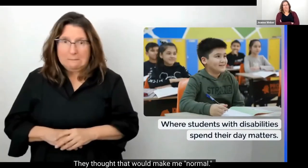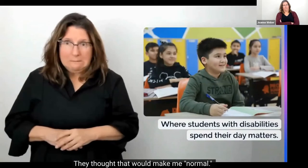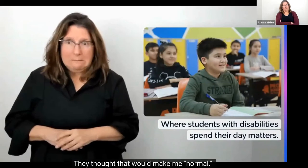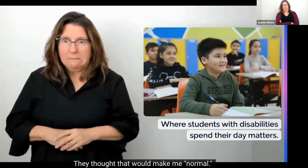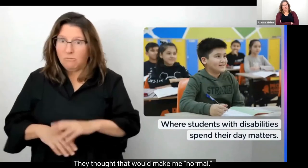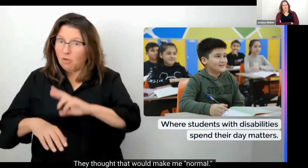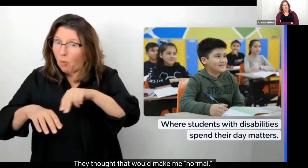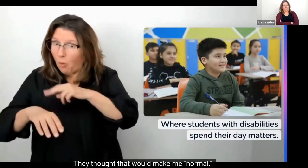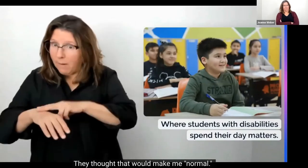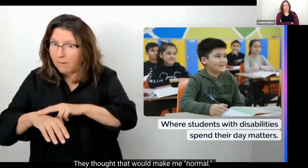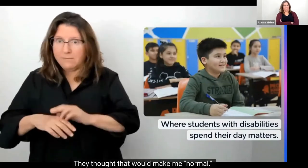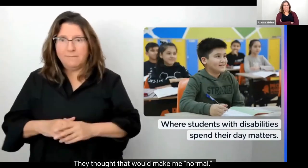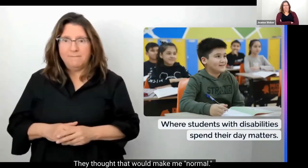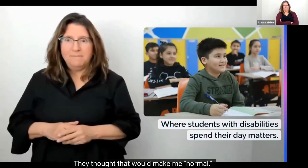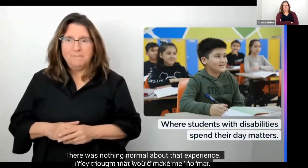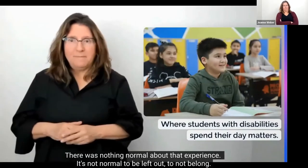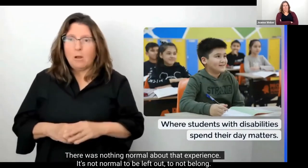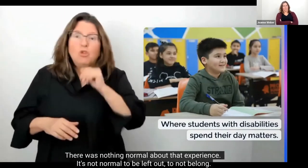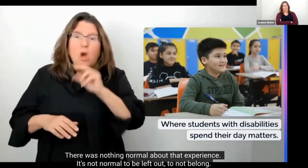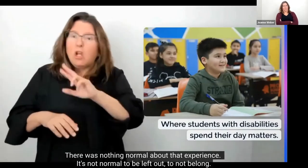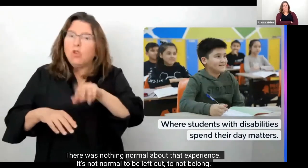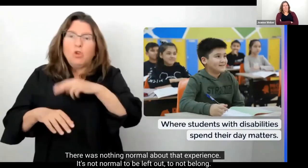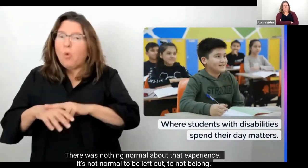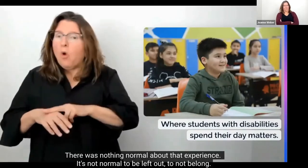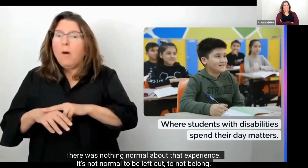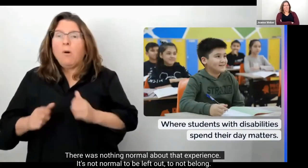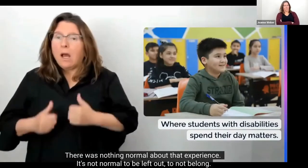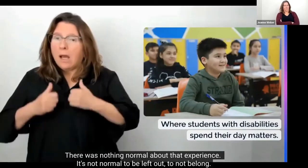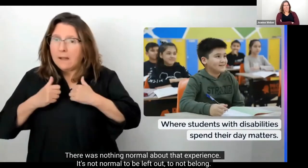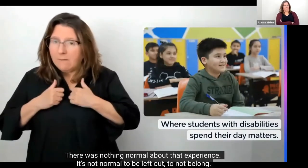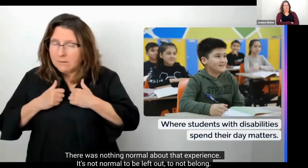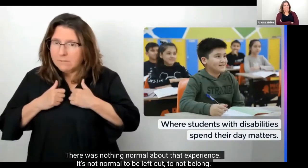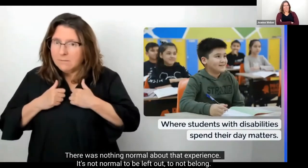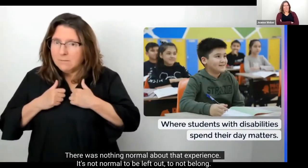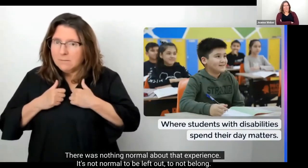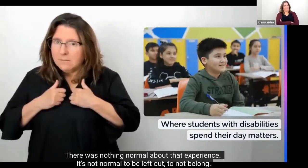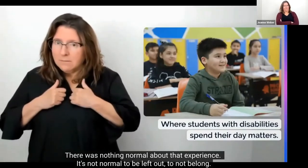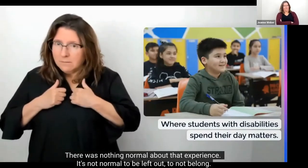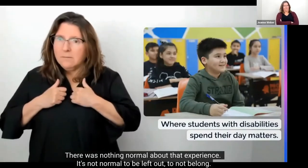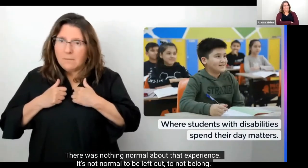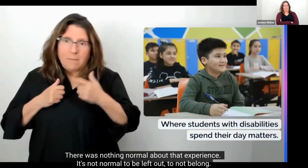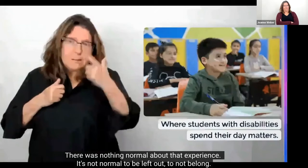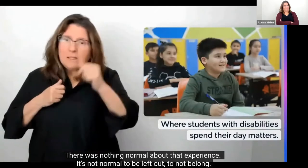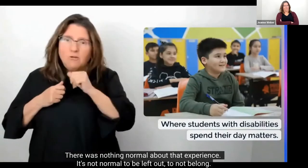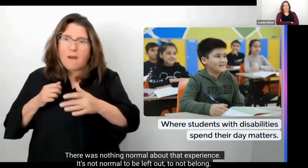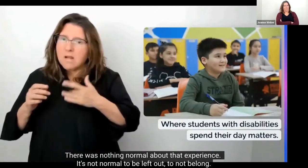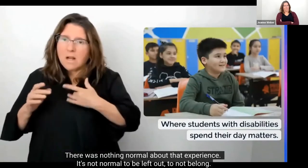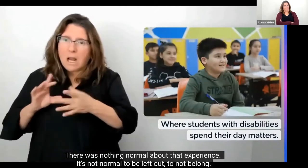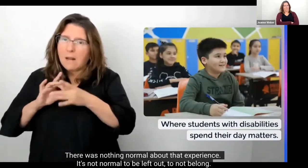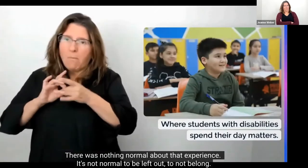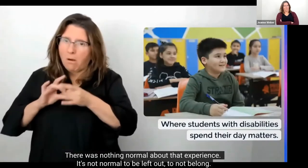normal. There was nothing normal about that experience. It's not normal to be left